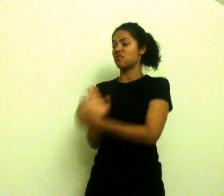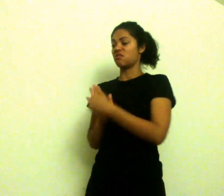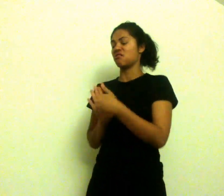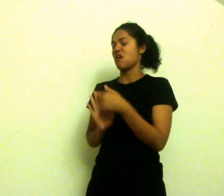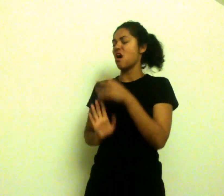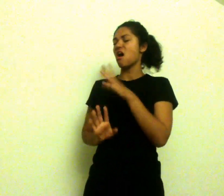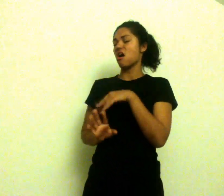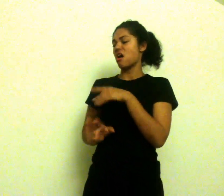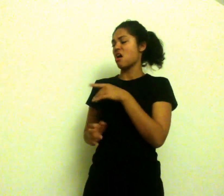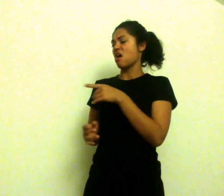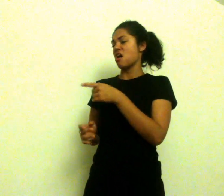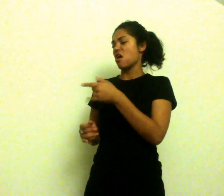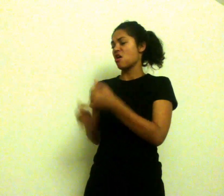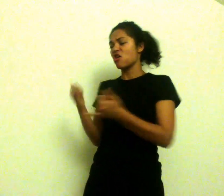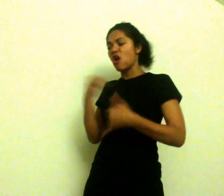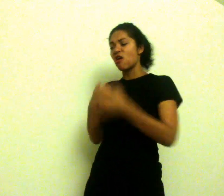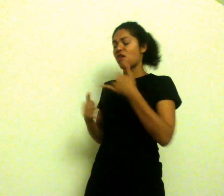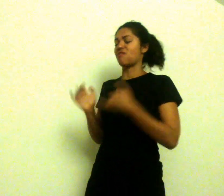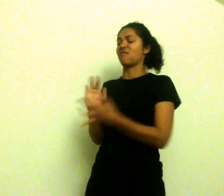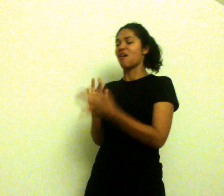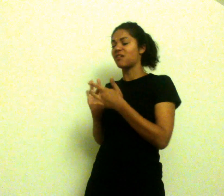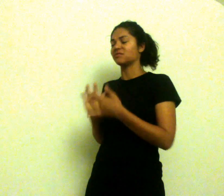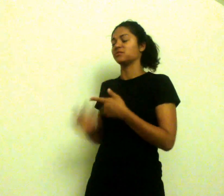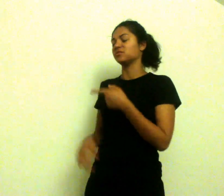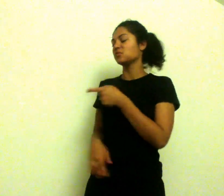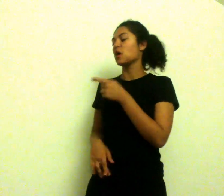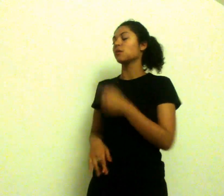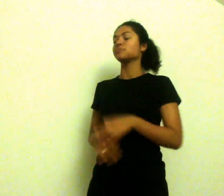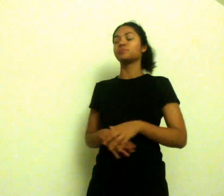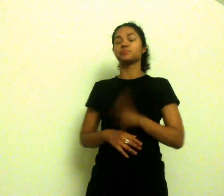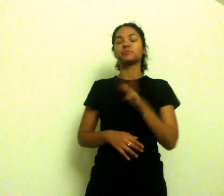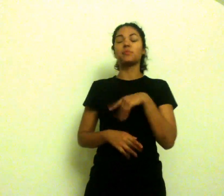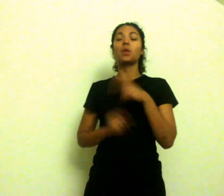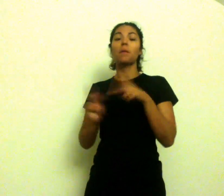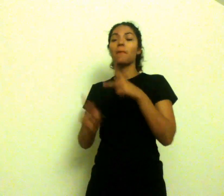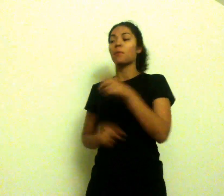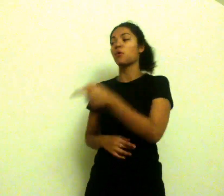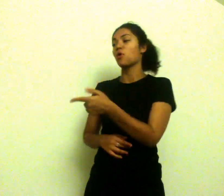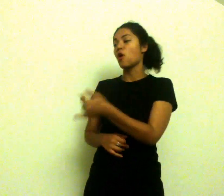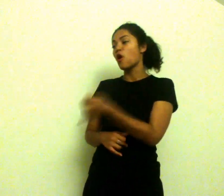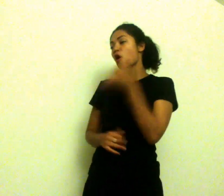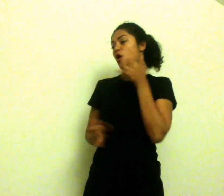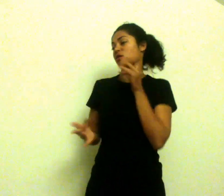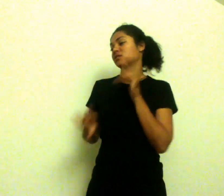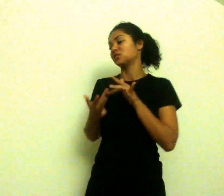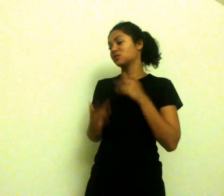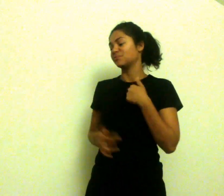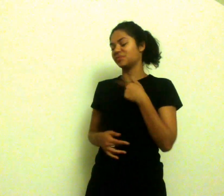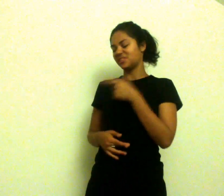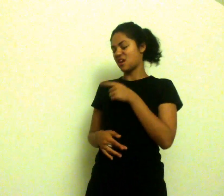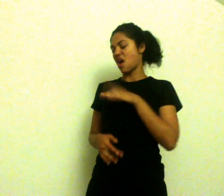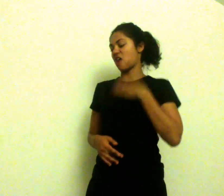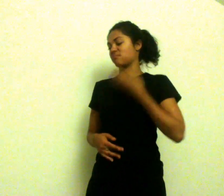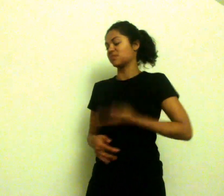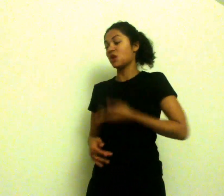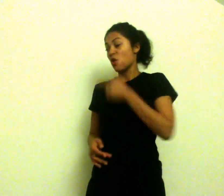television, most of those who are objecting to my position are basically religious and Christian people, and I